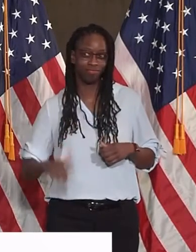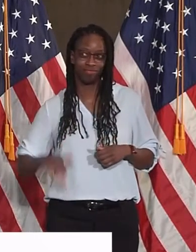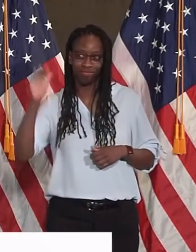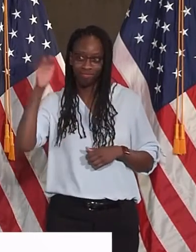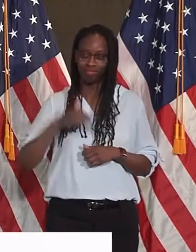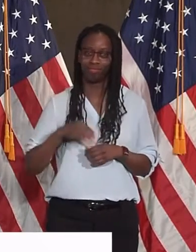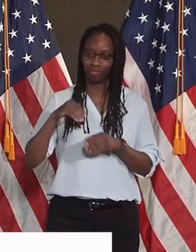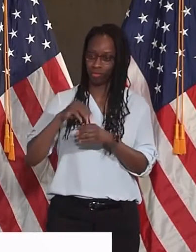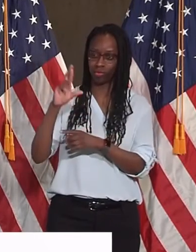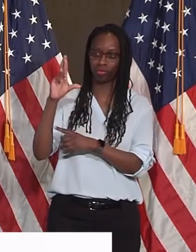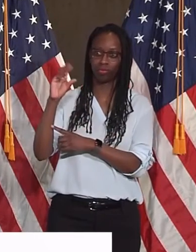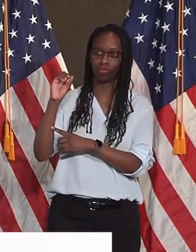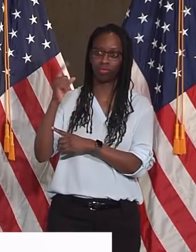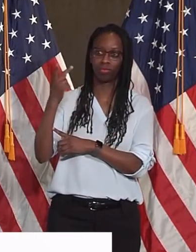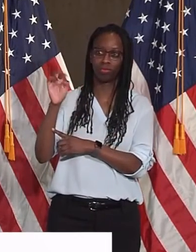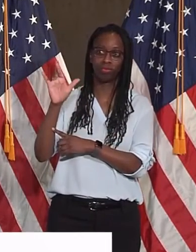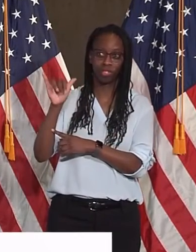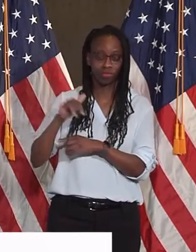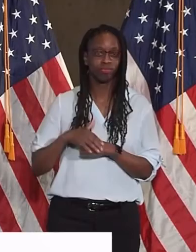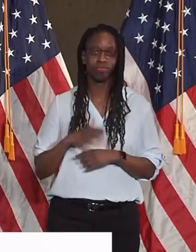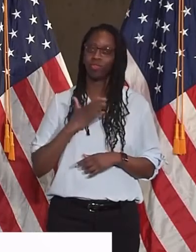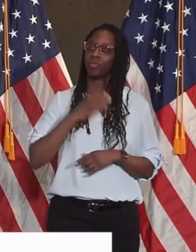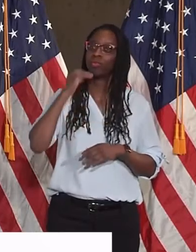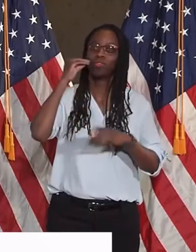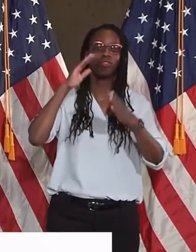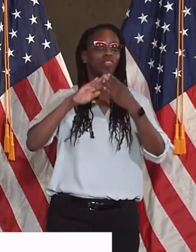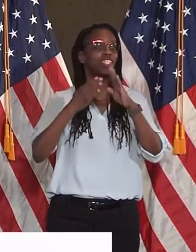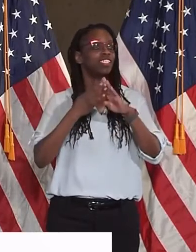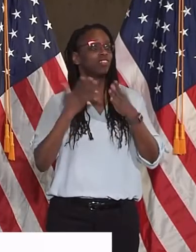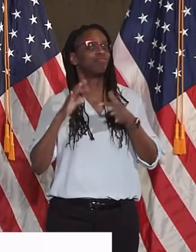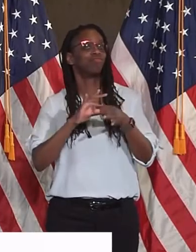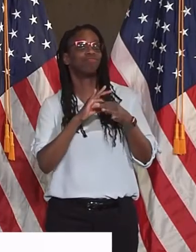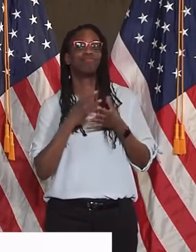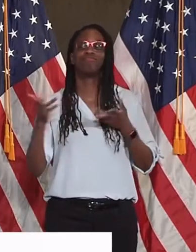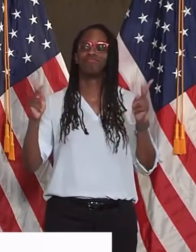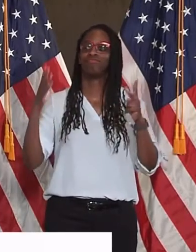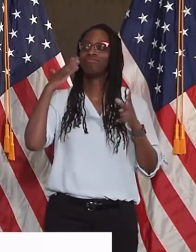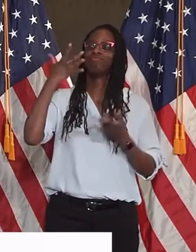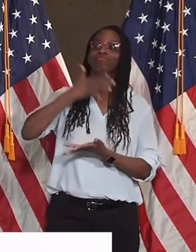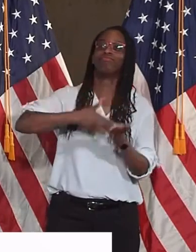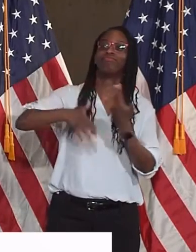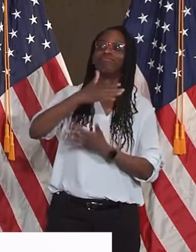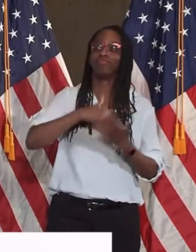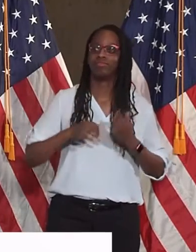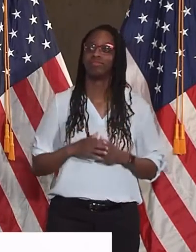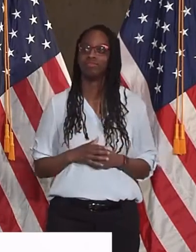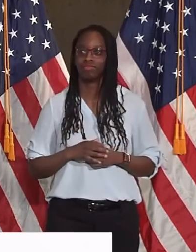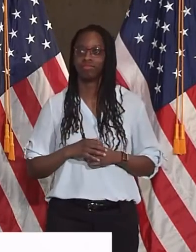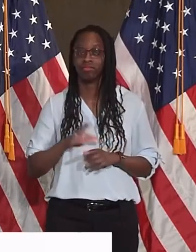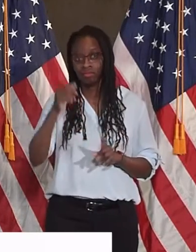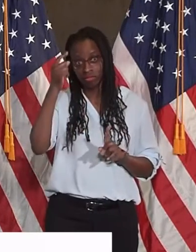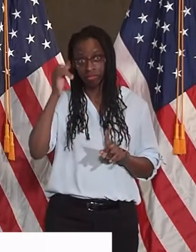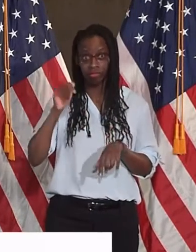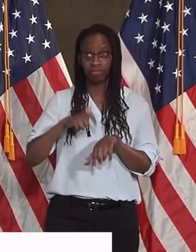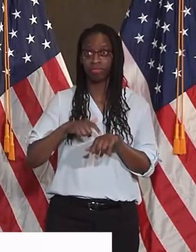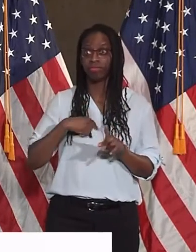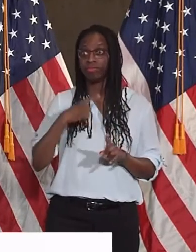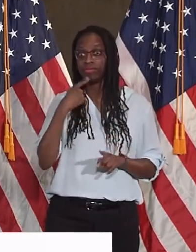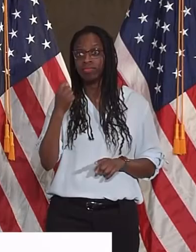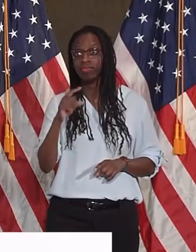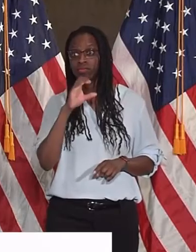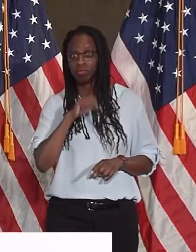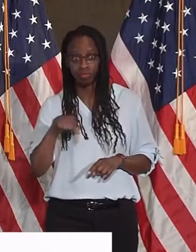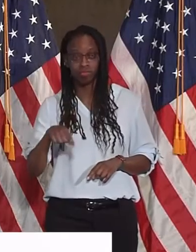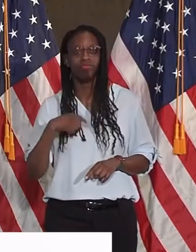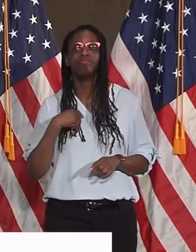just 11 years old, school busing rolled into my life. I was forced onto the front lines of the 1970s